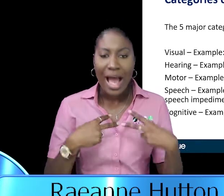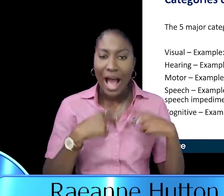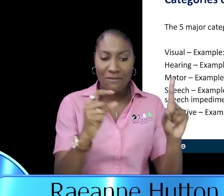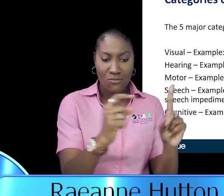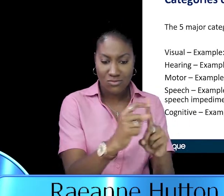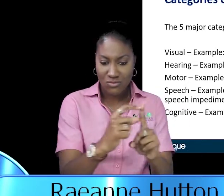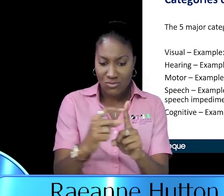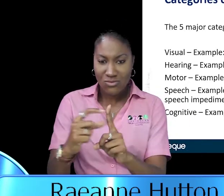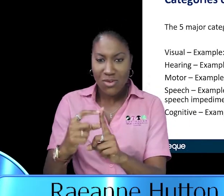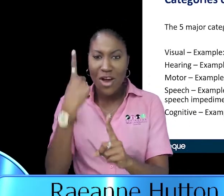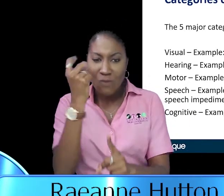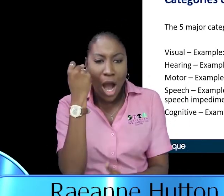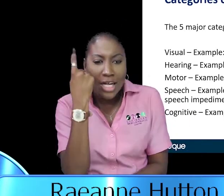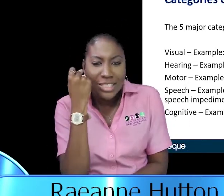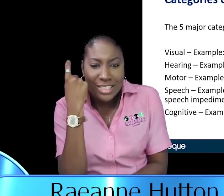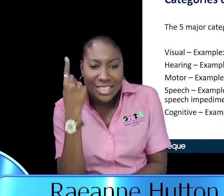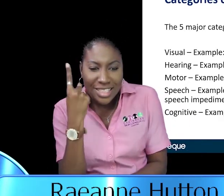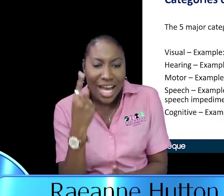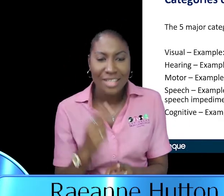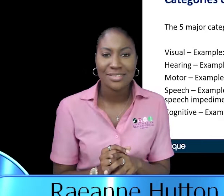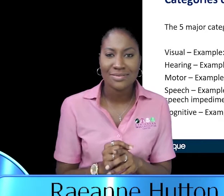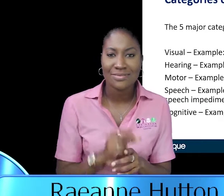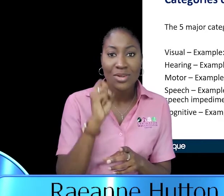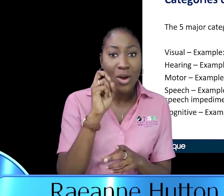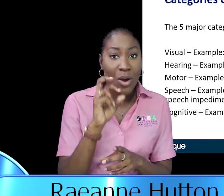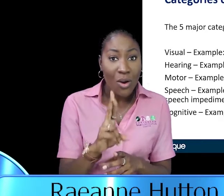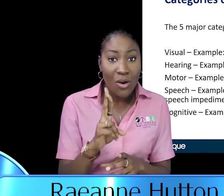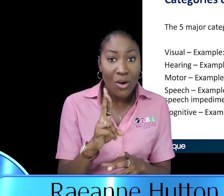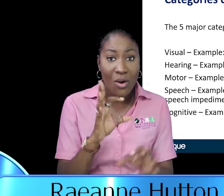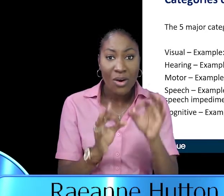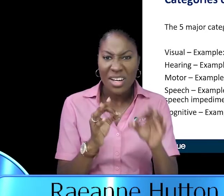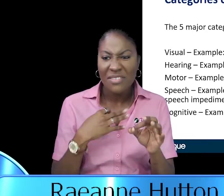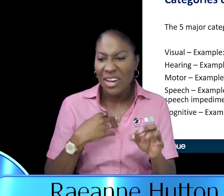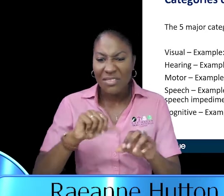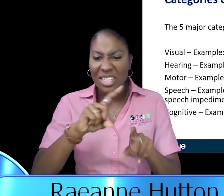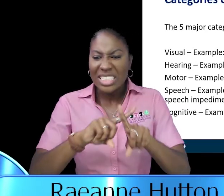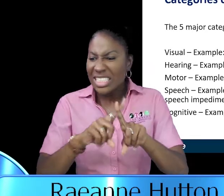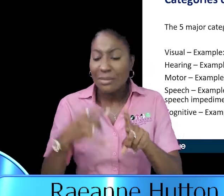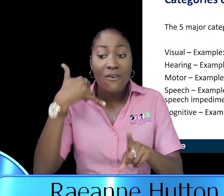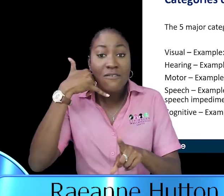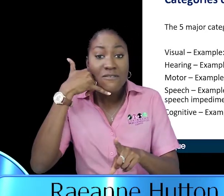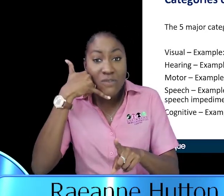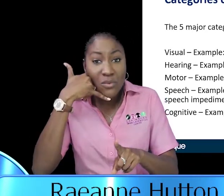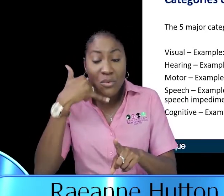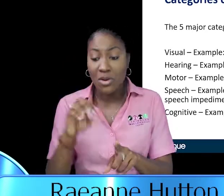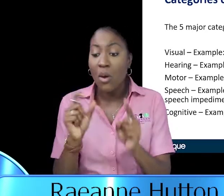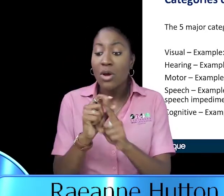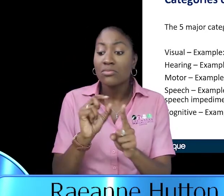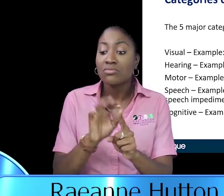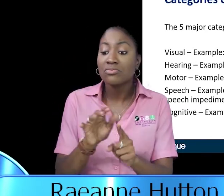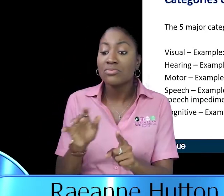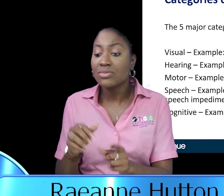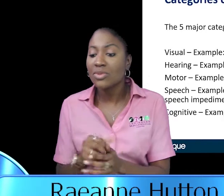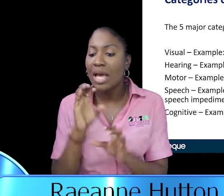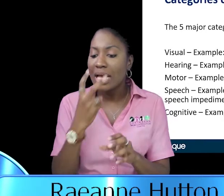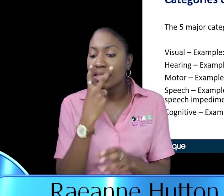can understand the words that are being spoken. Or if there's audio prompts on the computer or the mobile phone, then there